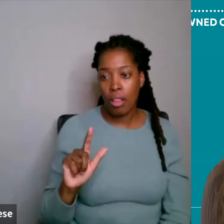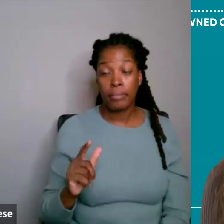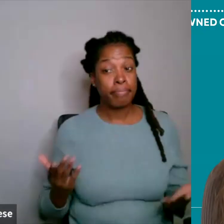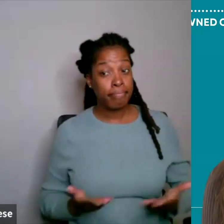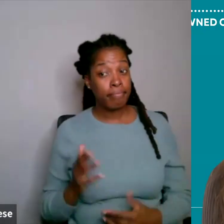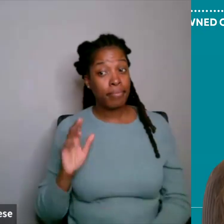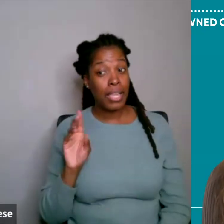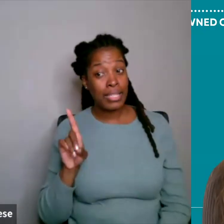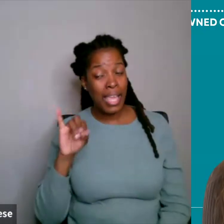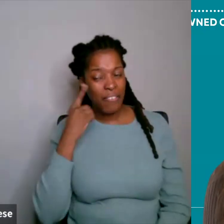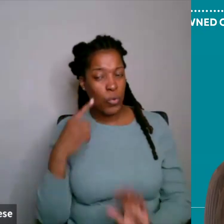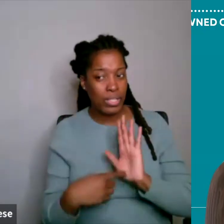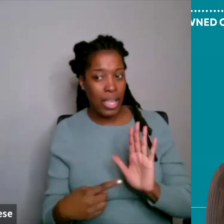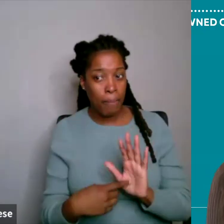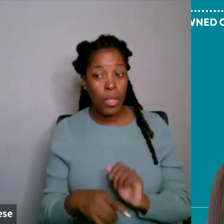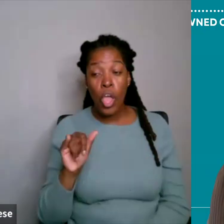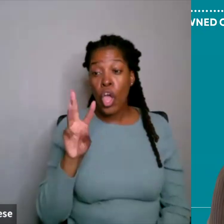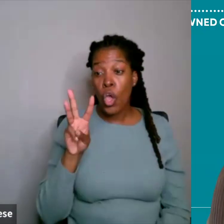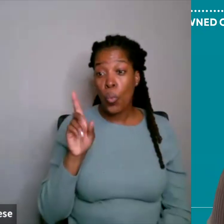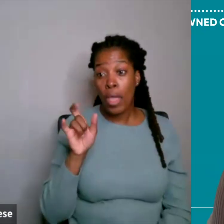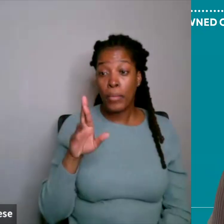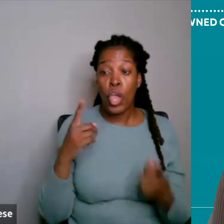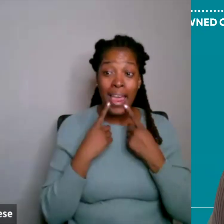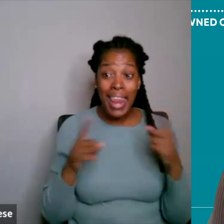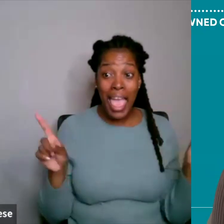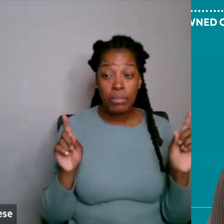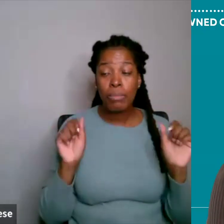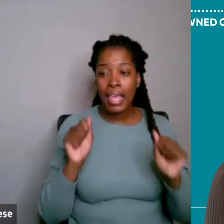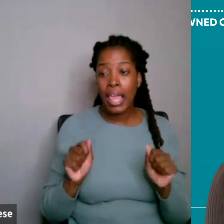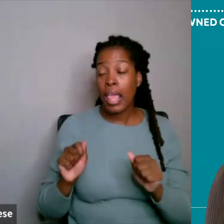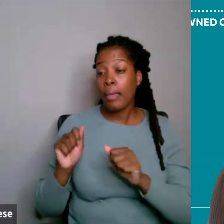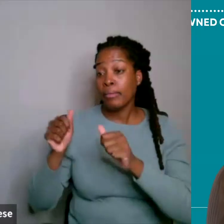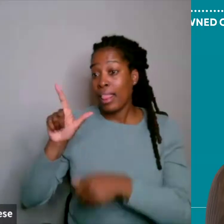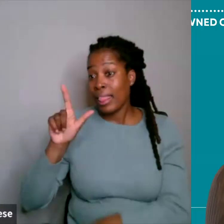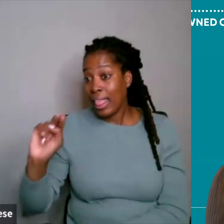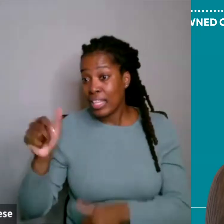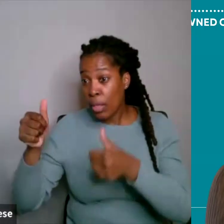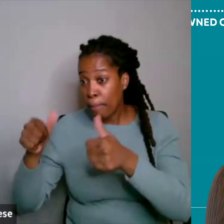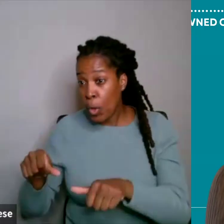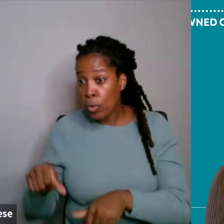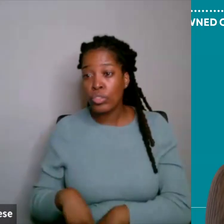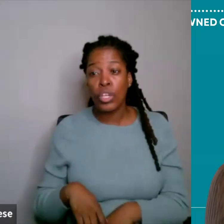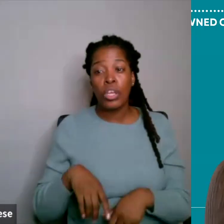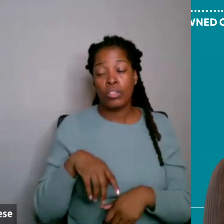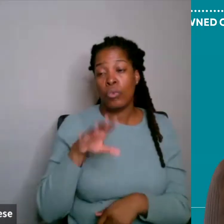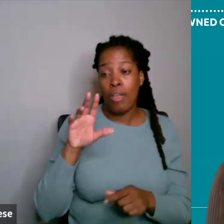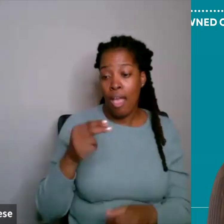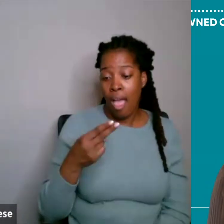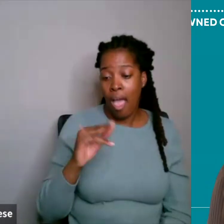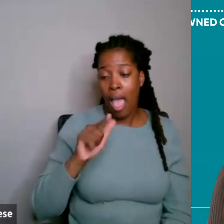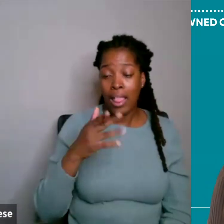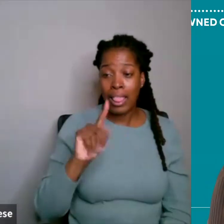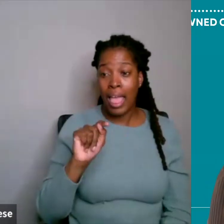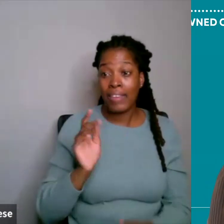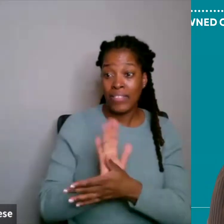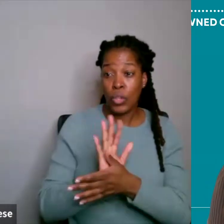a single webinar announcement could be promoted as a LinkedIn post, turn into a highlight video for Instagram, or even